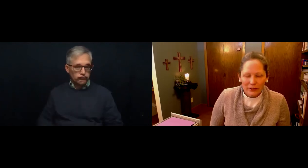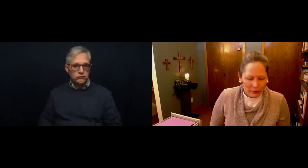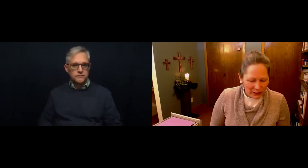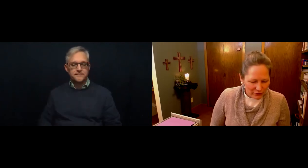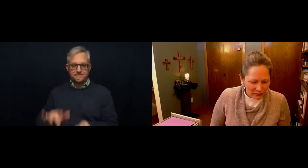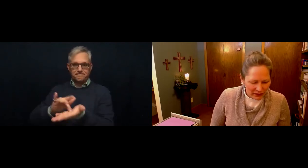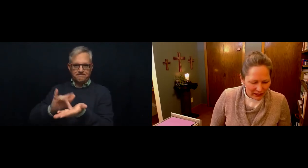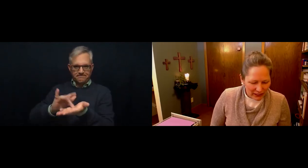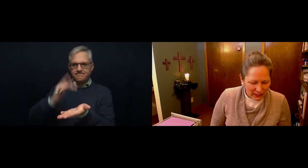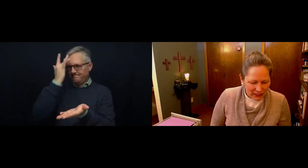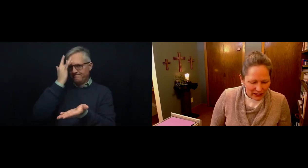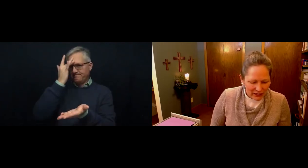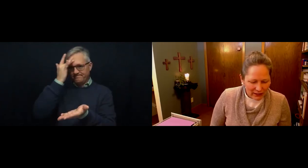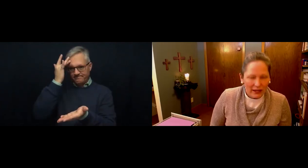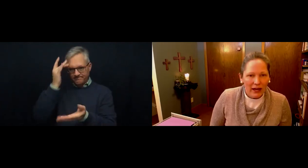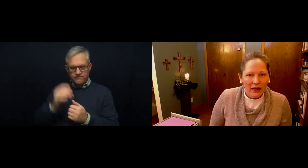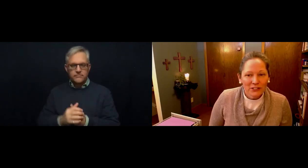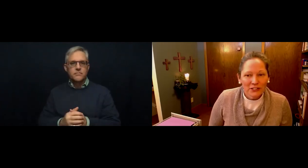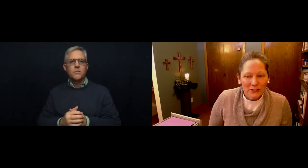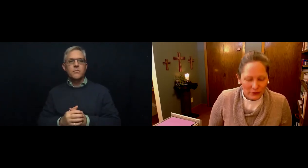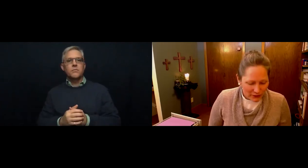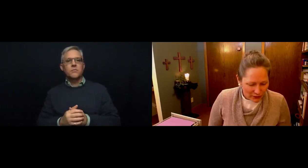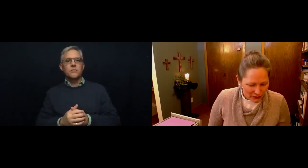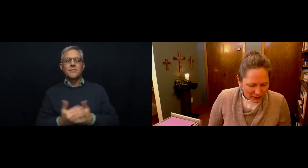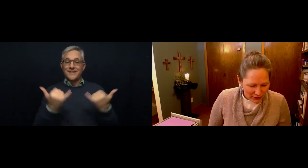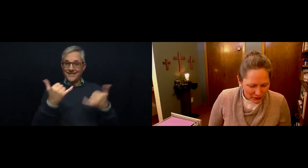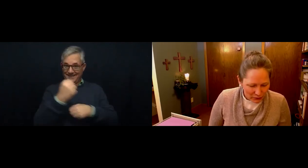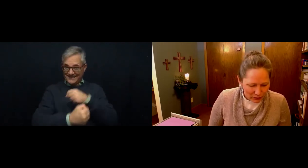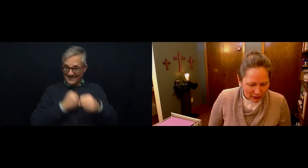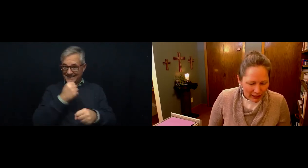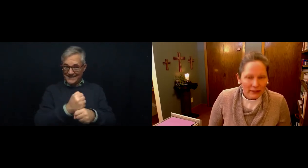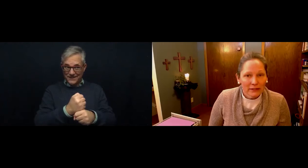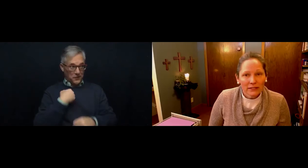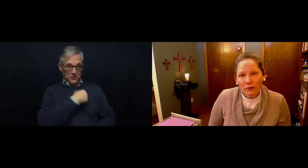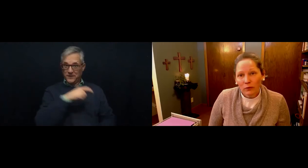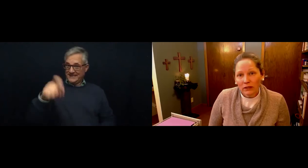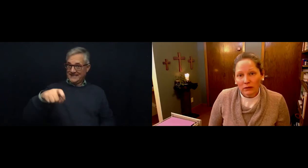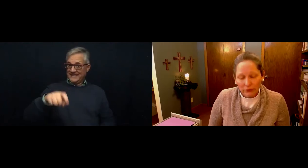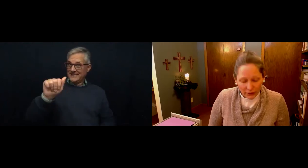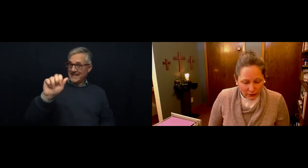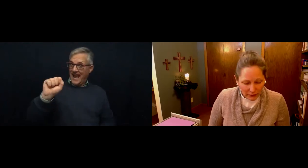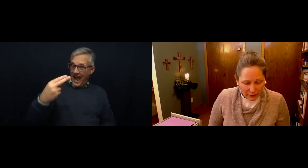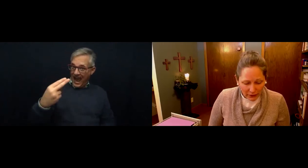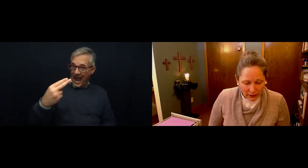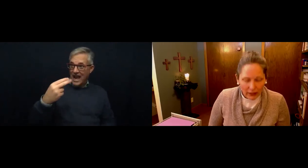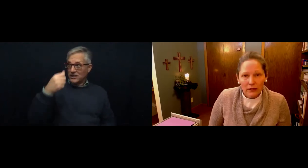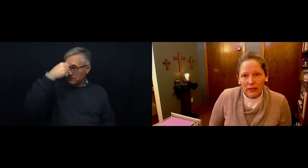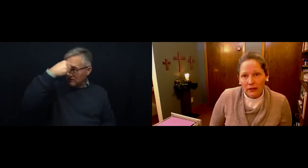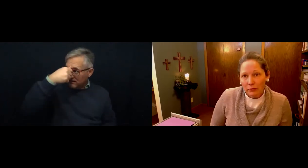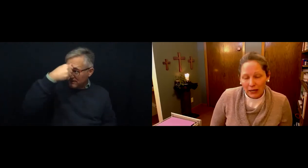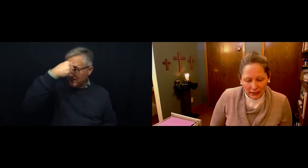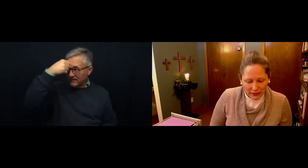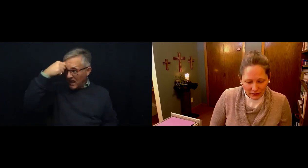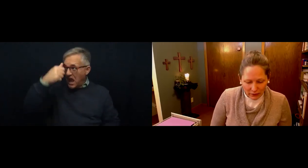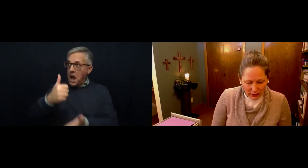This year, we don't really need the ashes or the dirt to remind us that we are vulnerable and that